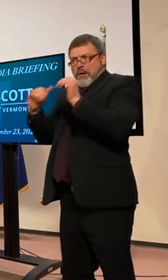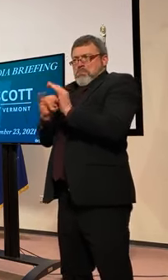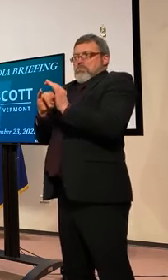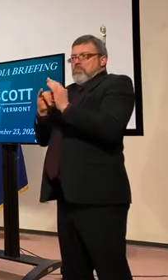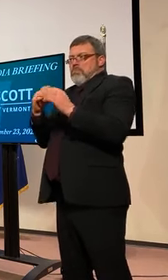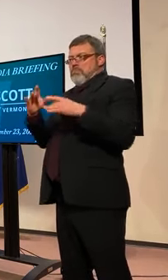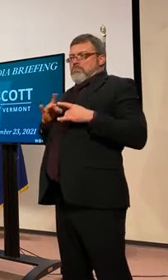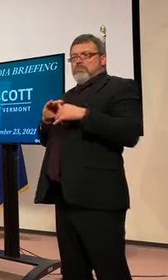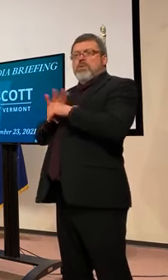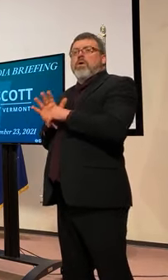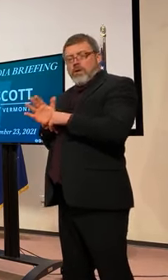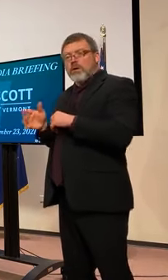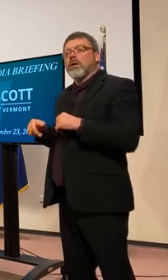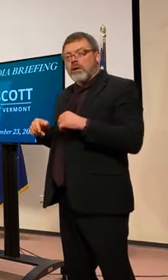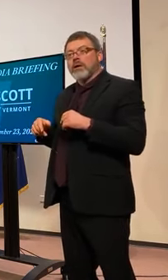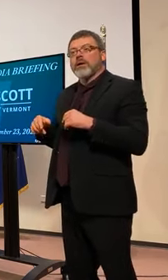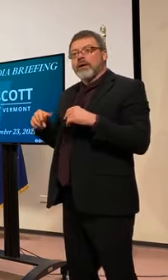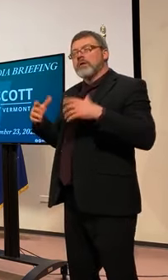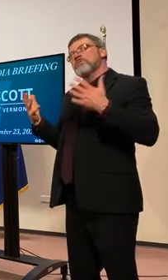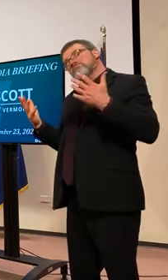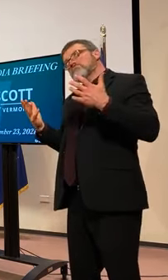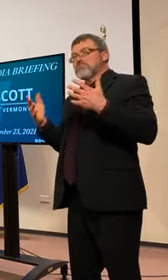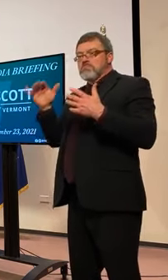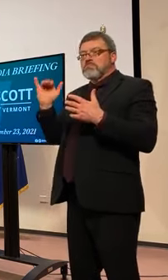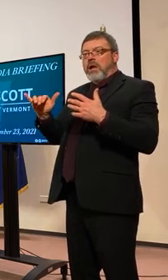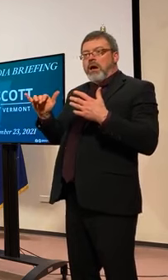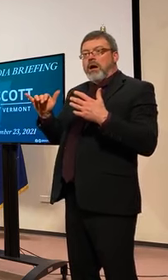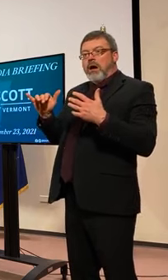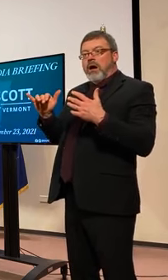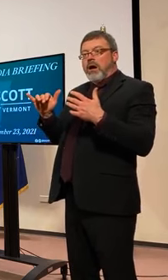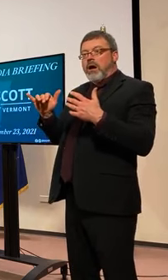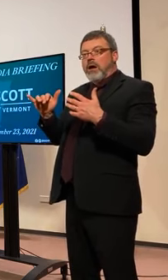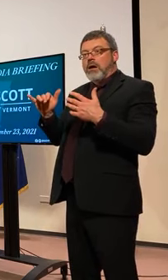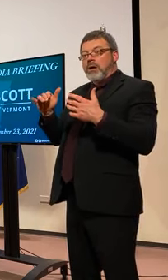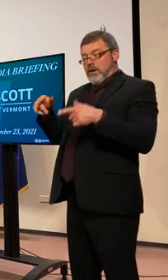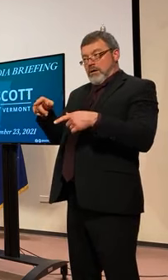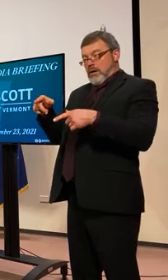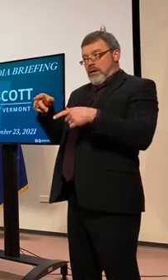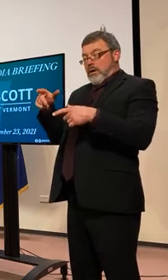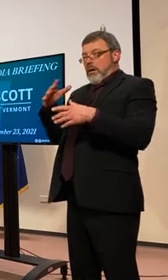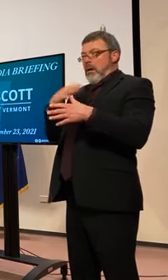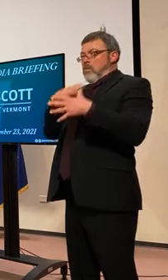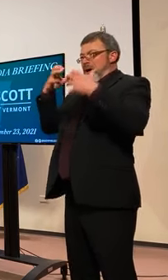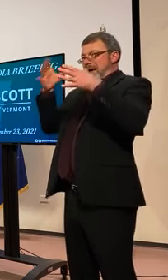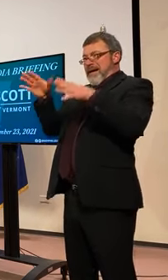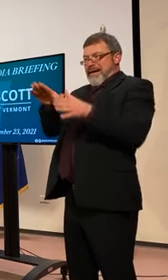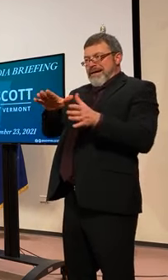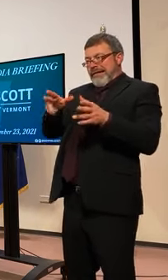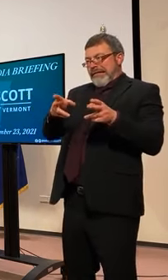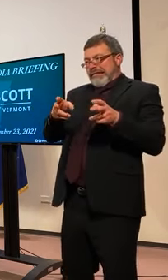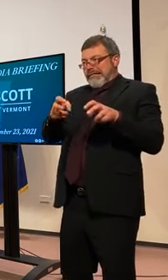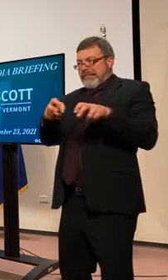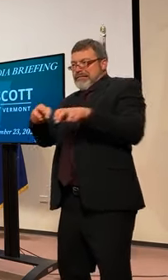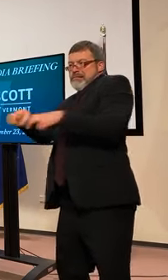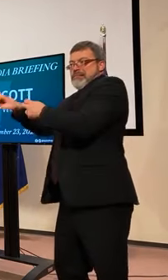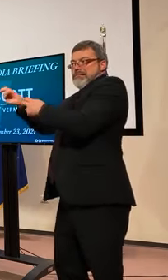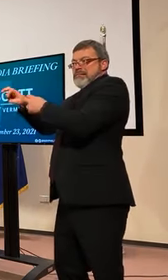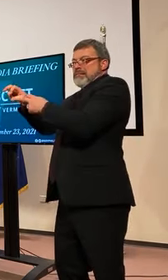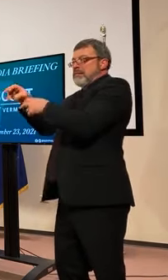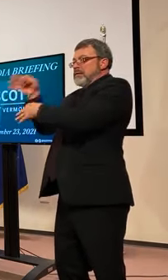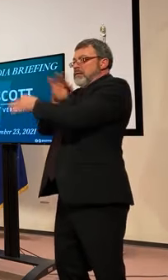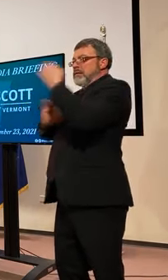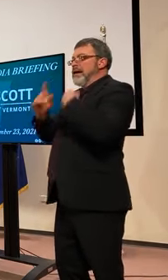and if you will, they can be a substitute for the PCR, which is our gold standard test. So these are